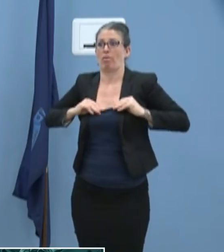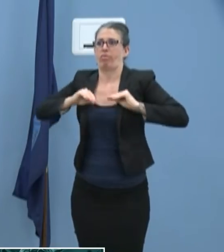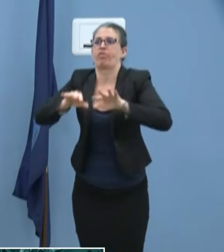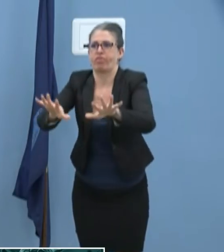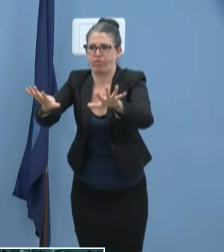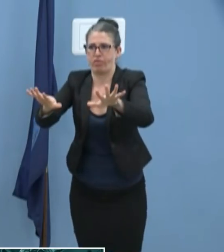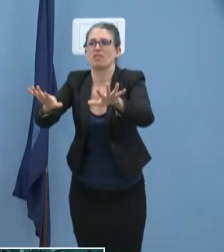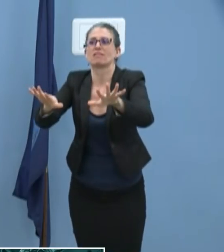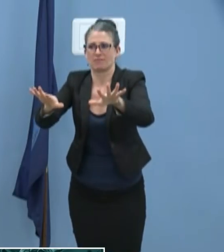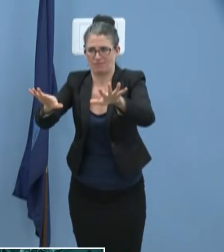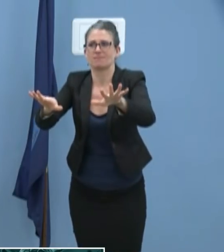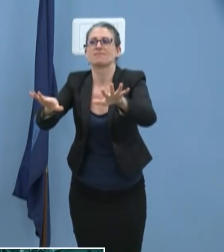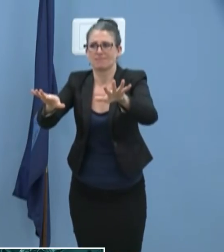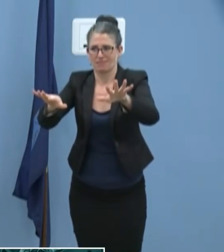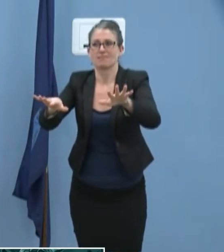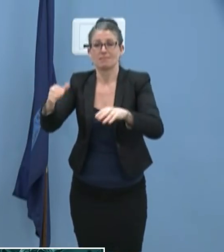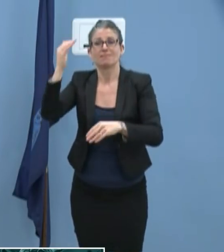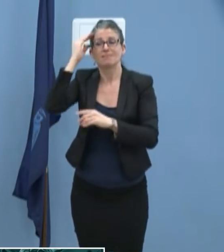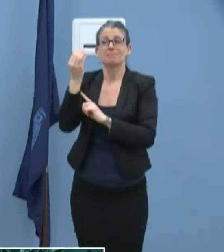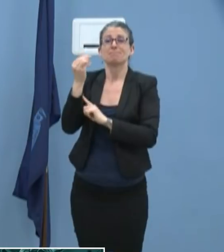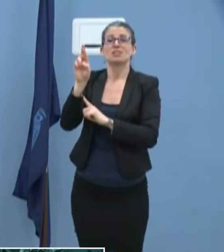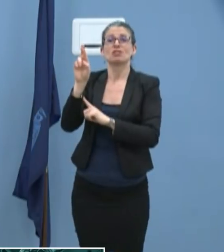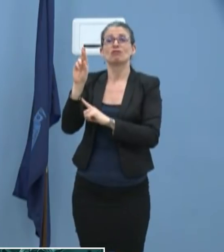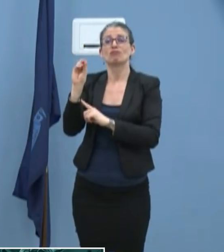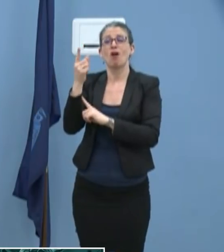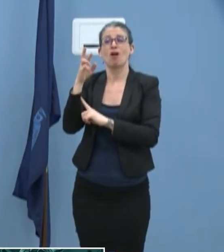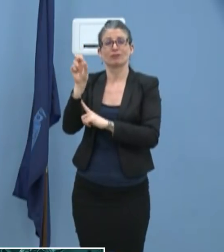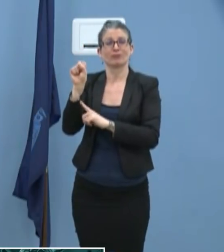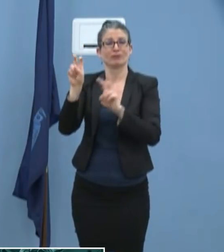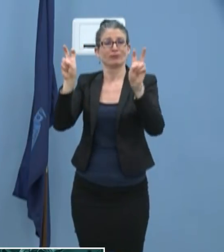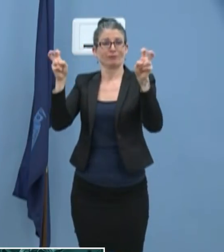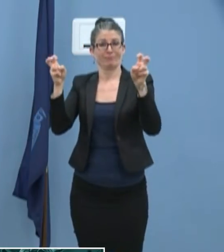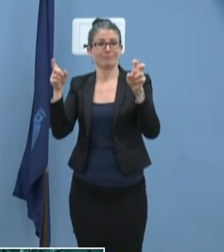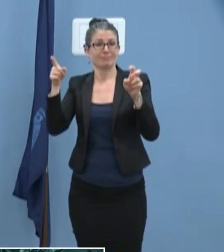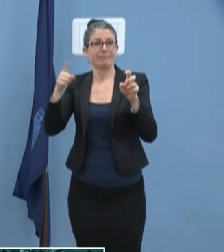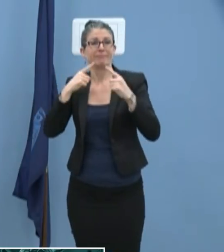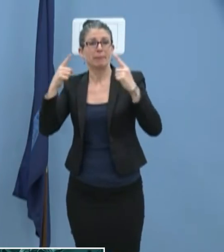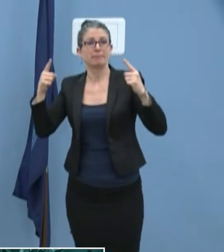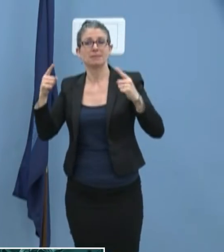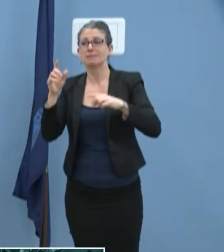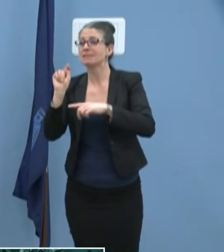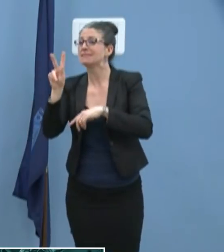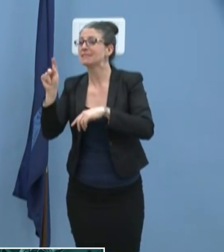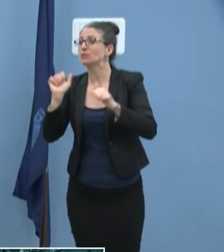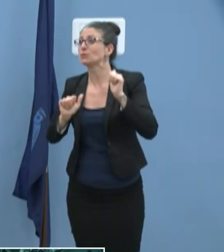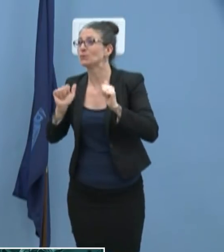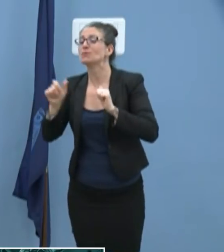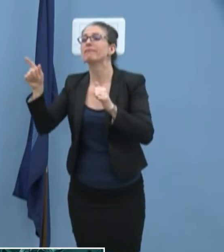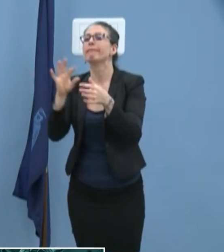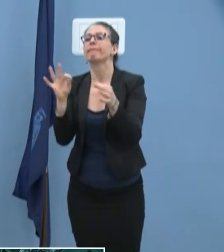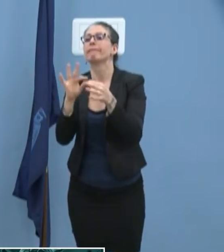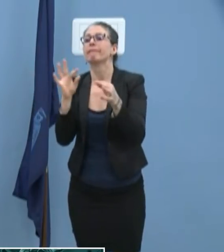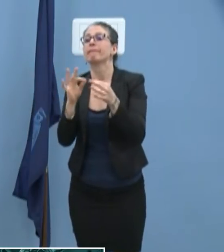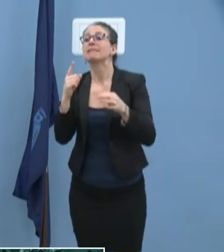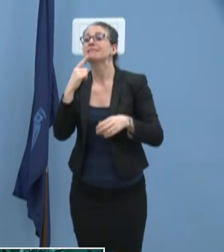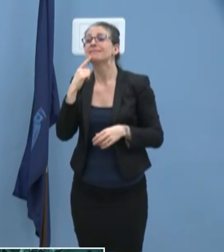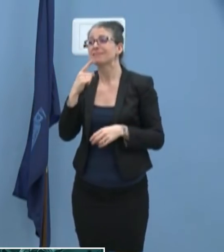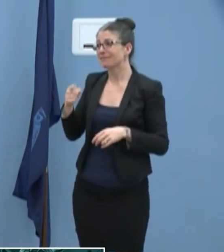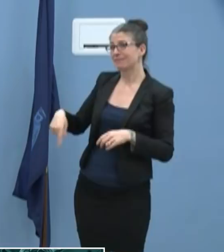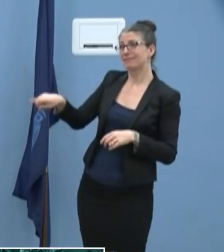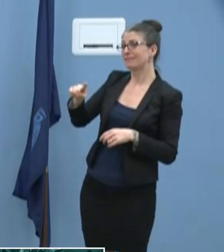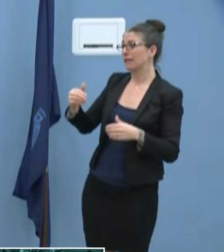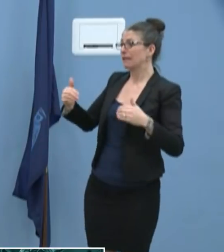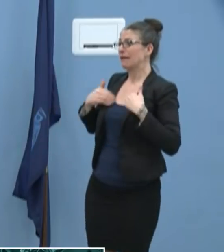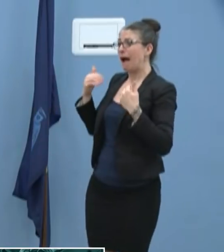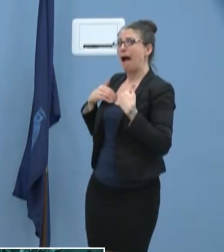Quote, When I was young, he said, and I would see scary things on the news, my mother would say, Look for the